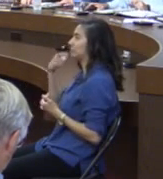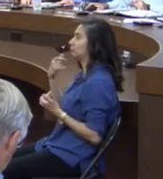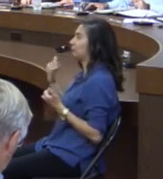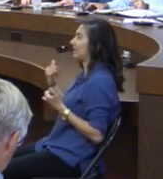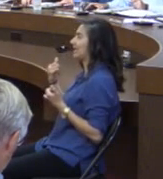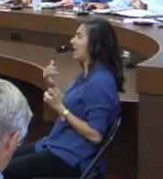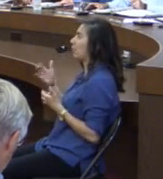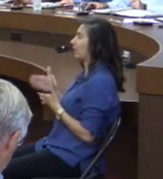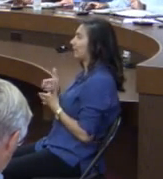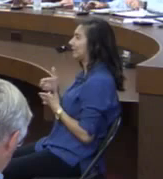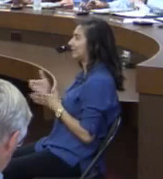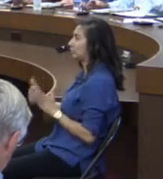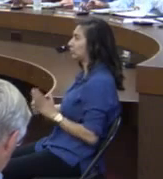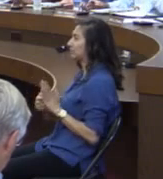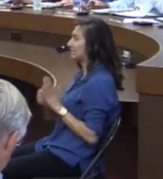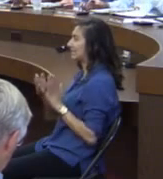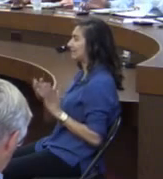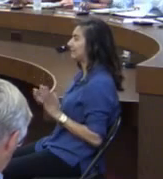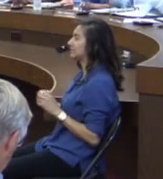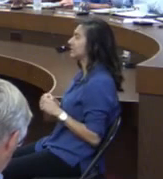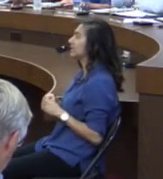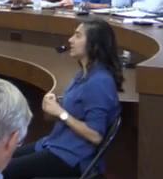between representatives.